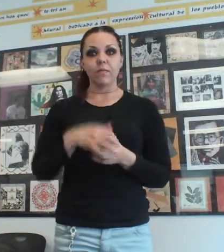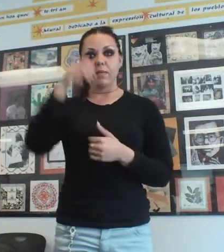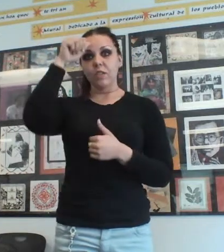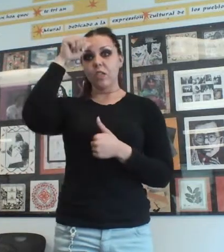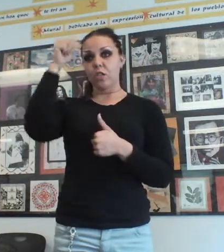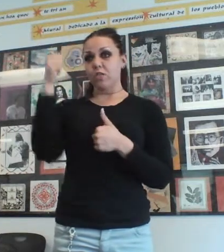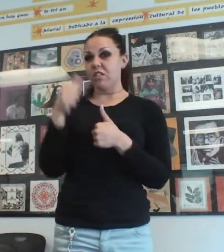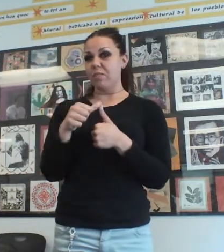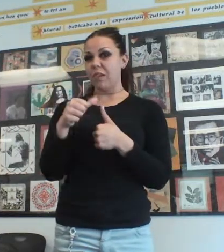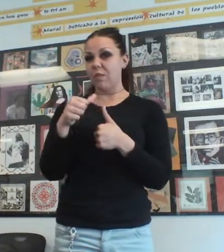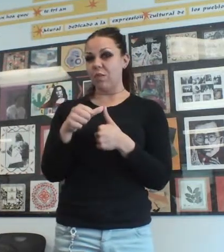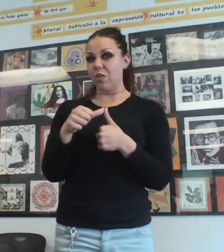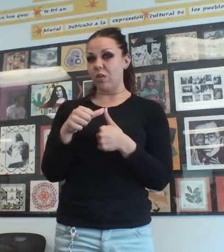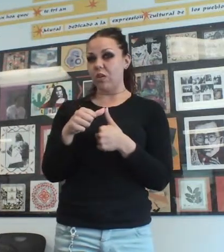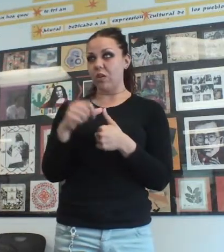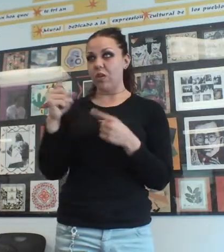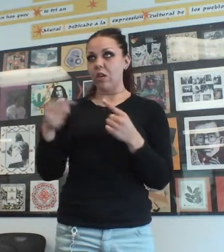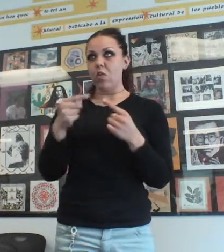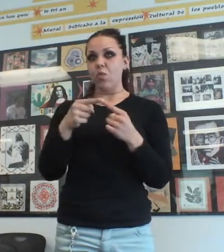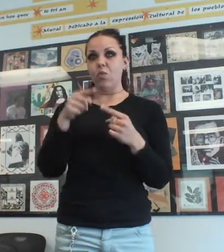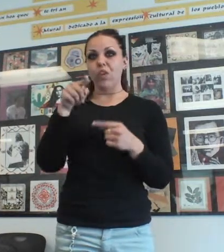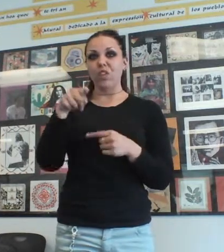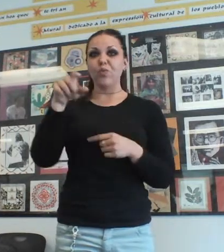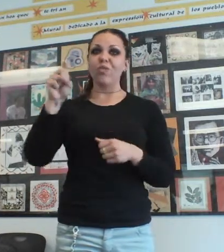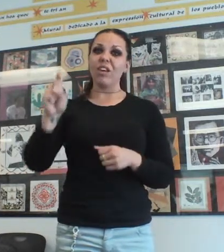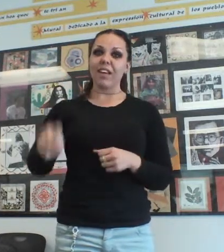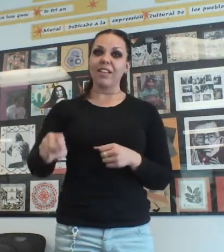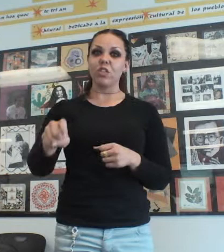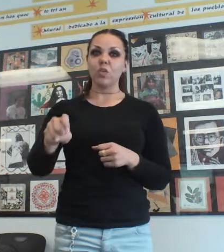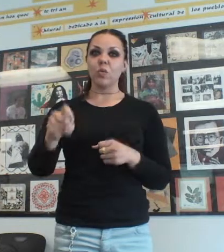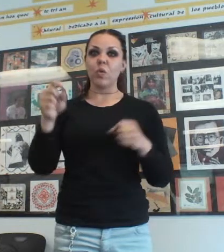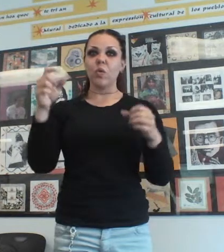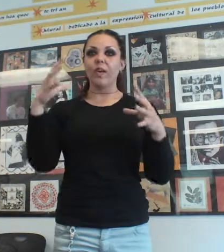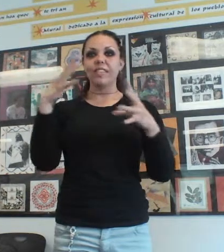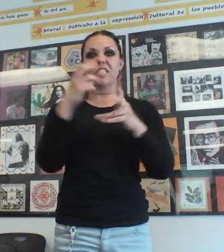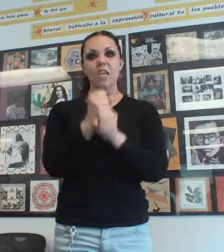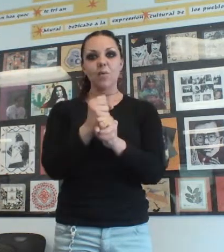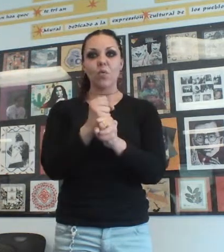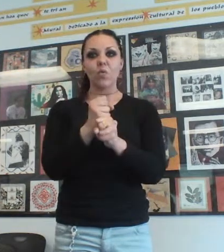remember when you had to summarize a spoken English